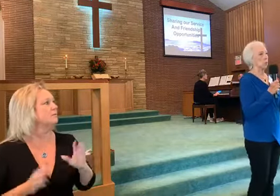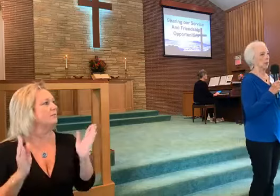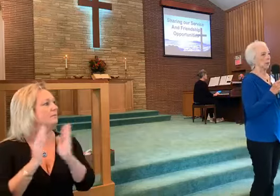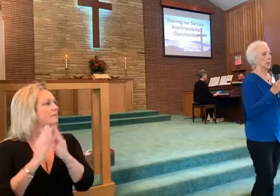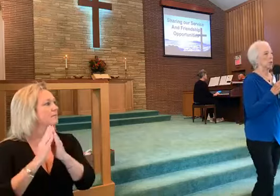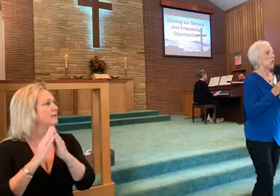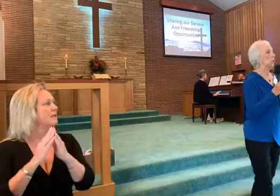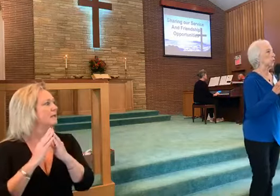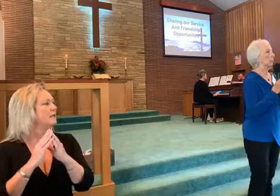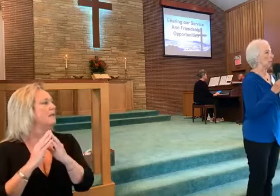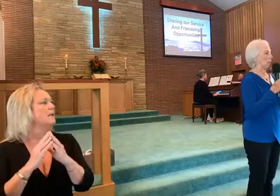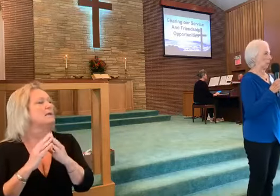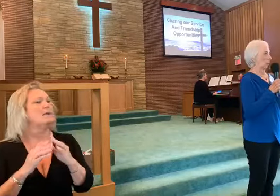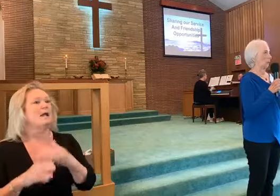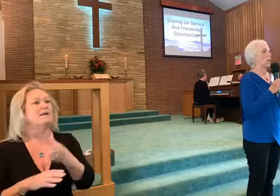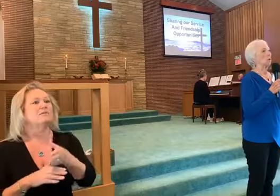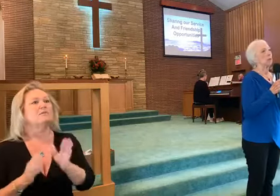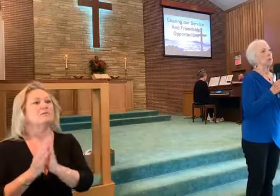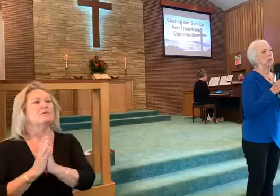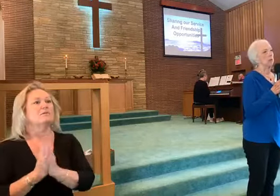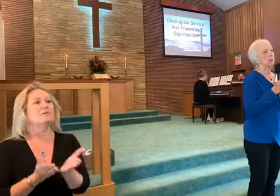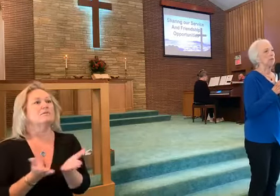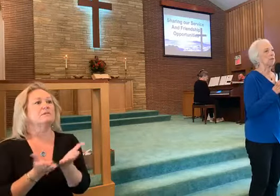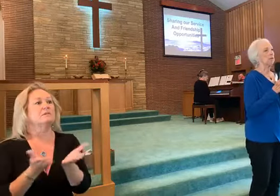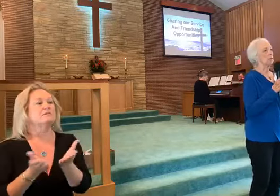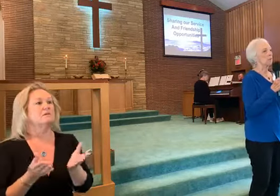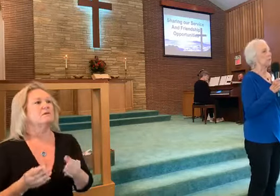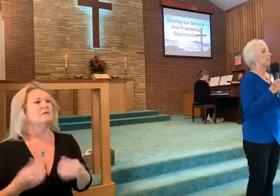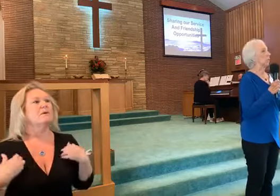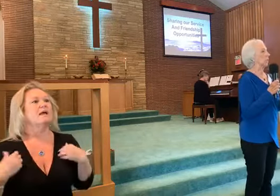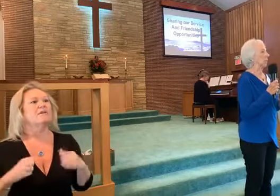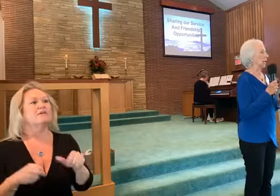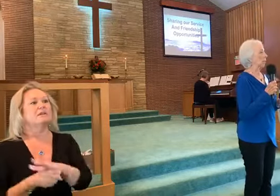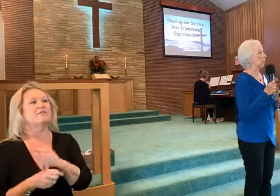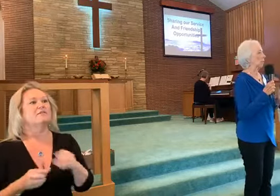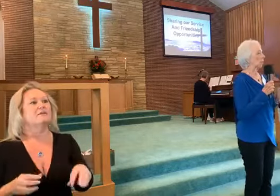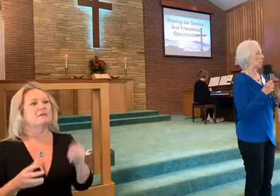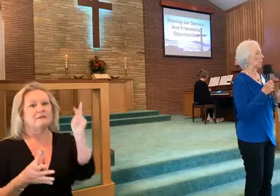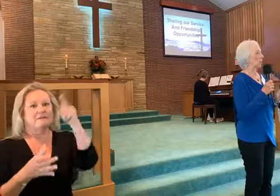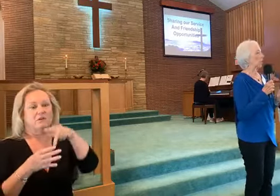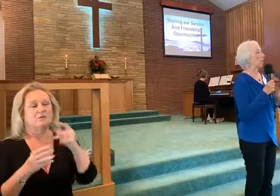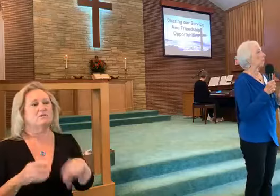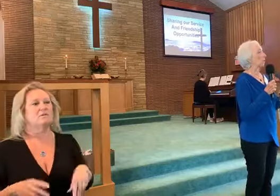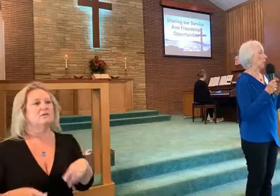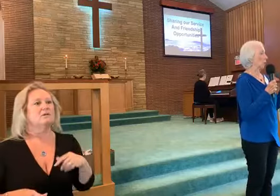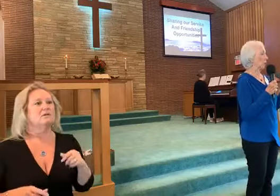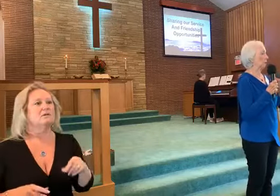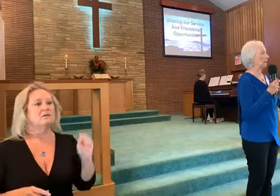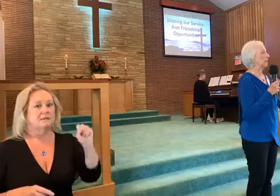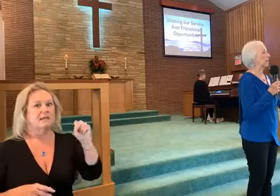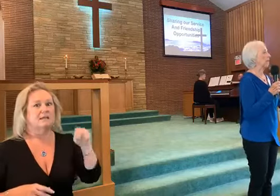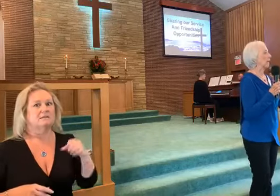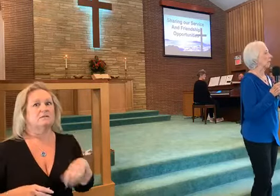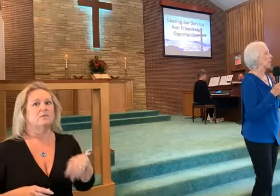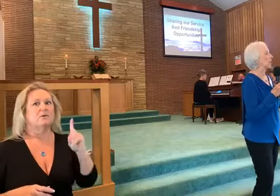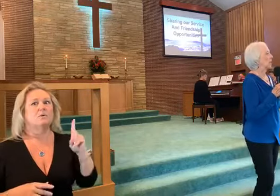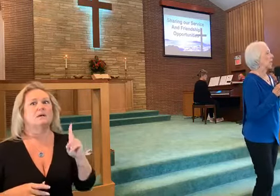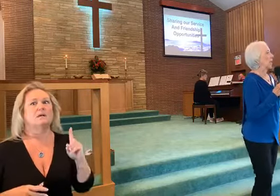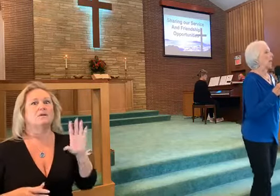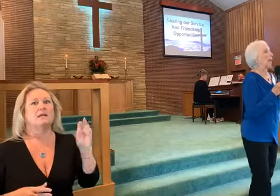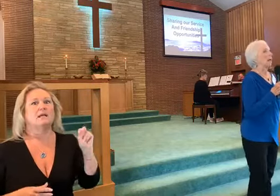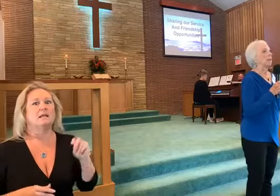to bring this to closure, but we know that we have enough votes at this point in time to approve this. The offer is for